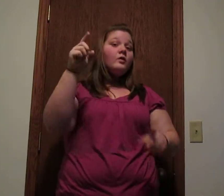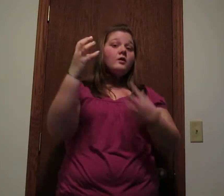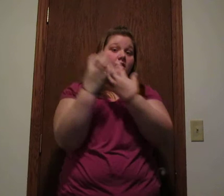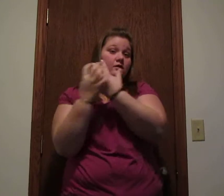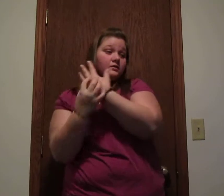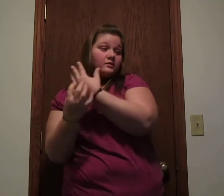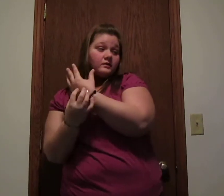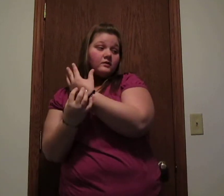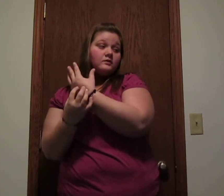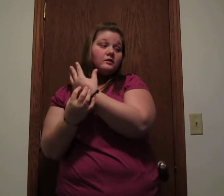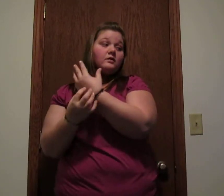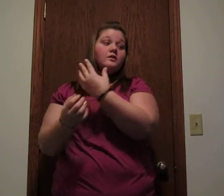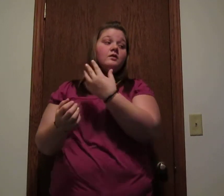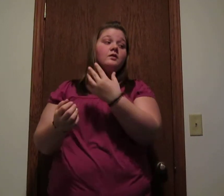outside of the cup. What I want to know is why.